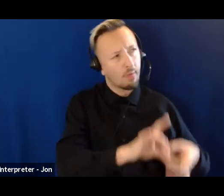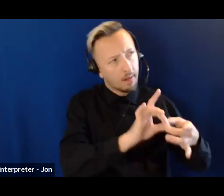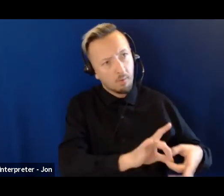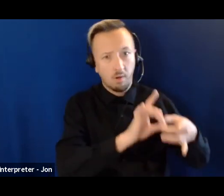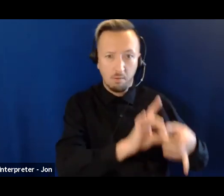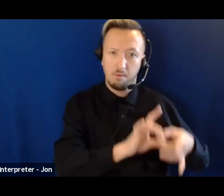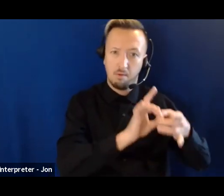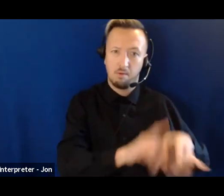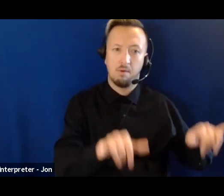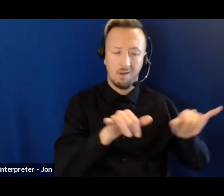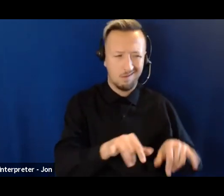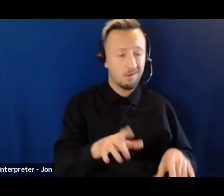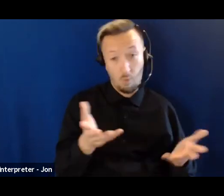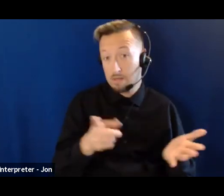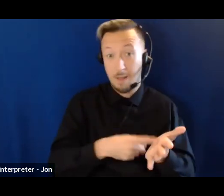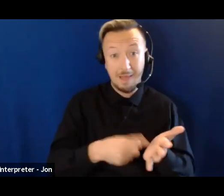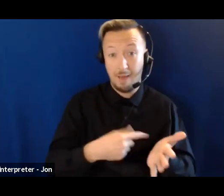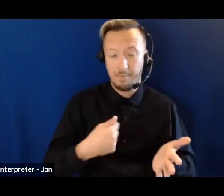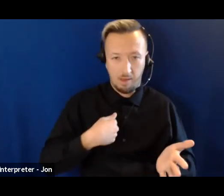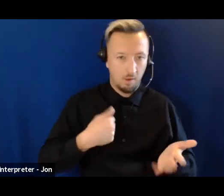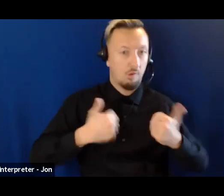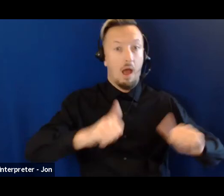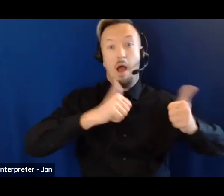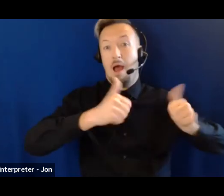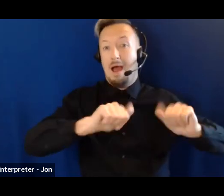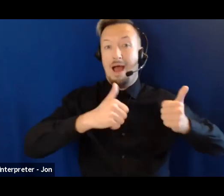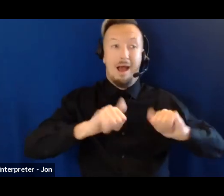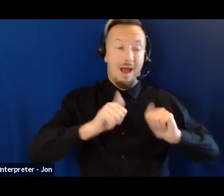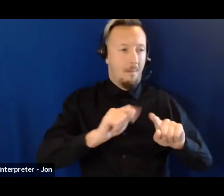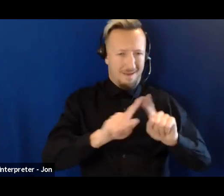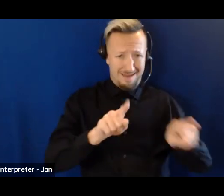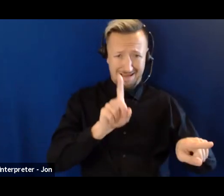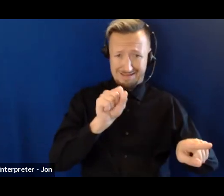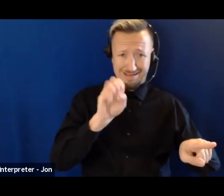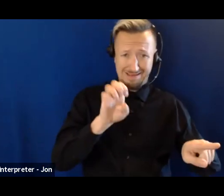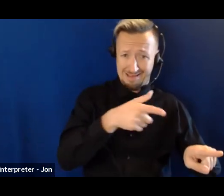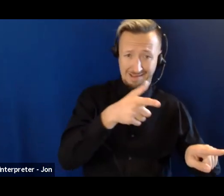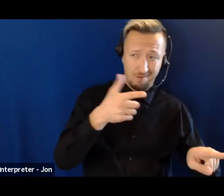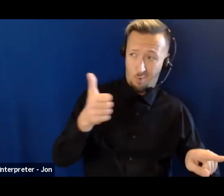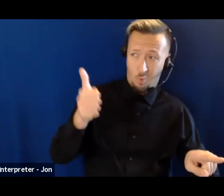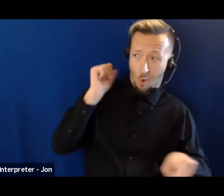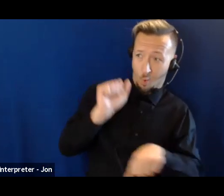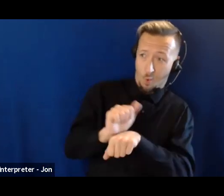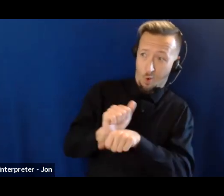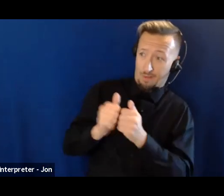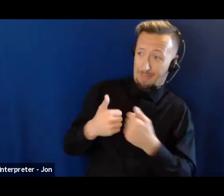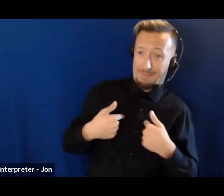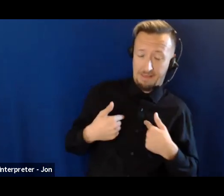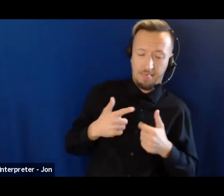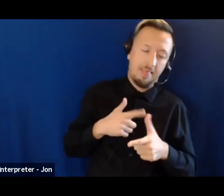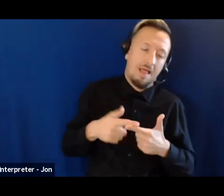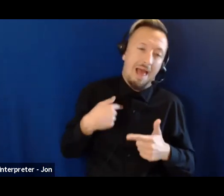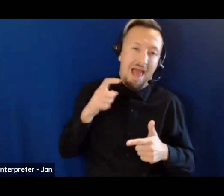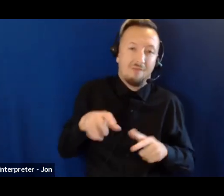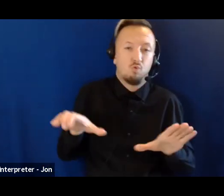some point, you can try all you want. But if that DSE isn't going to work with you, then there are other things you have to do. And